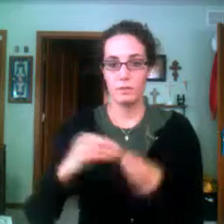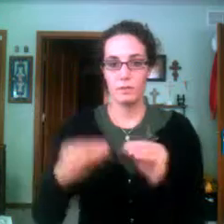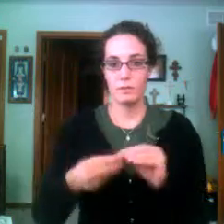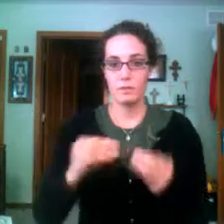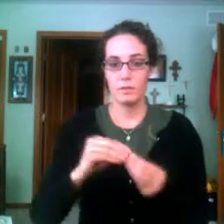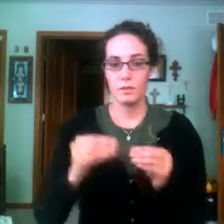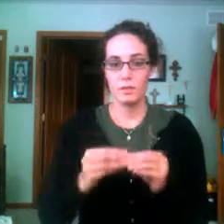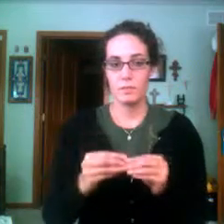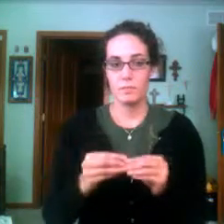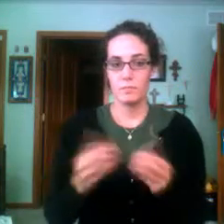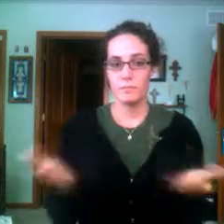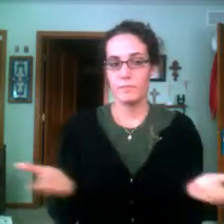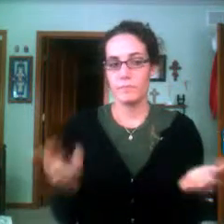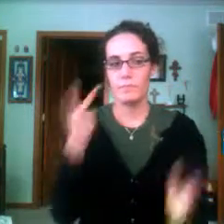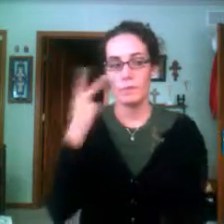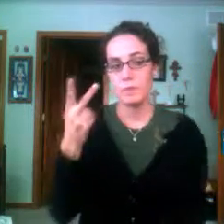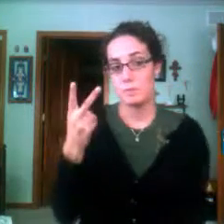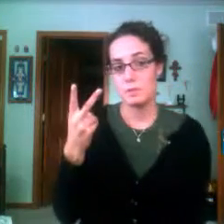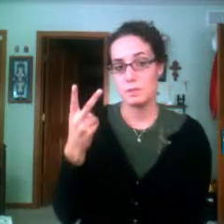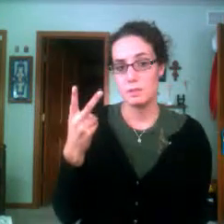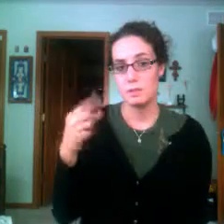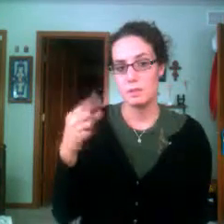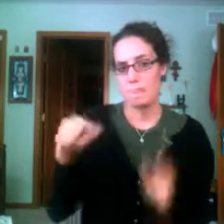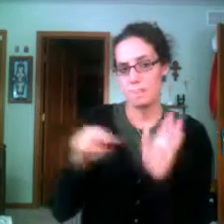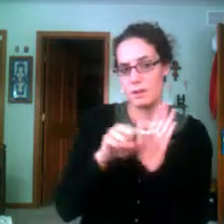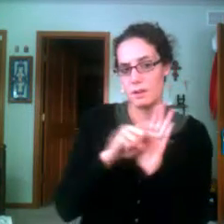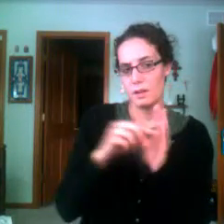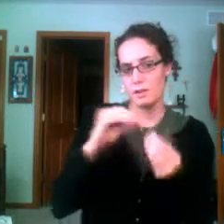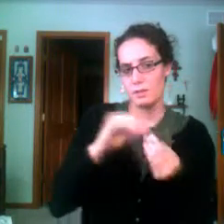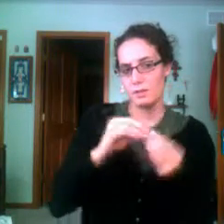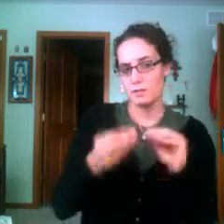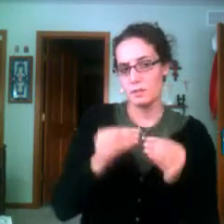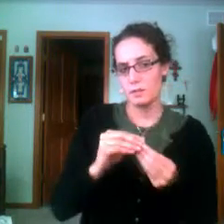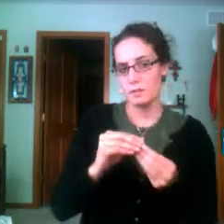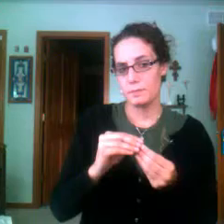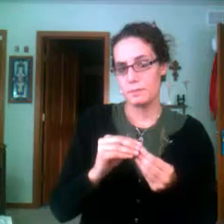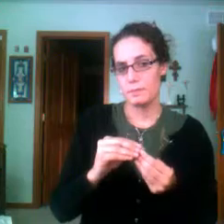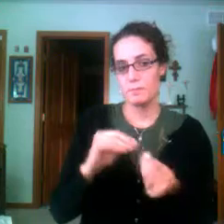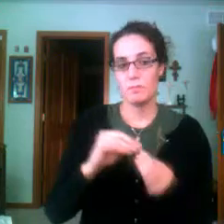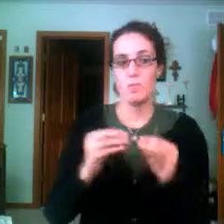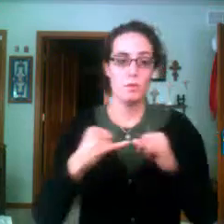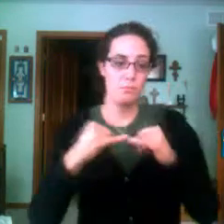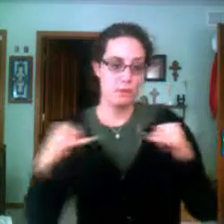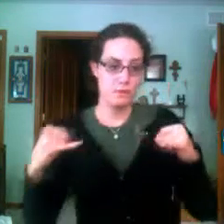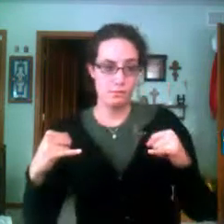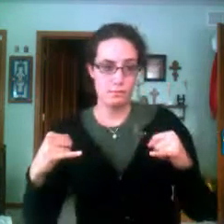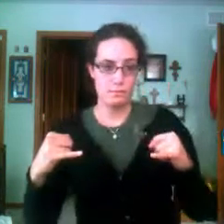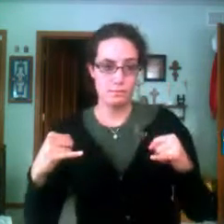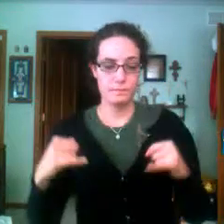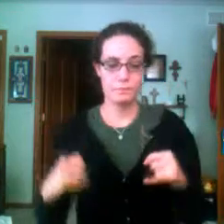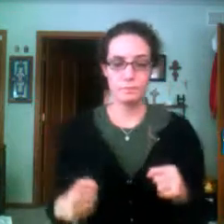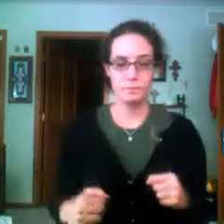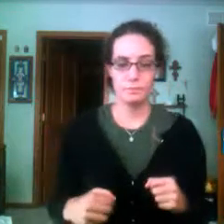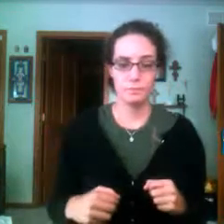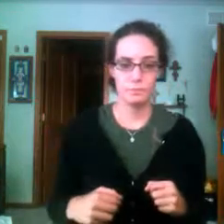Well, here we see now the negative numbers on the number line. So if you take a moment here, this